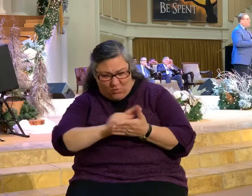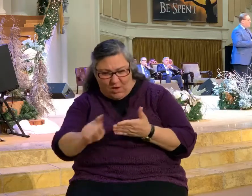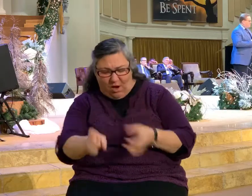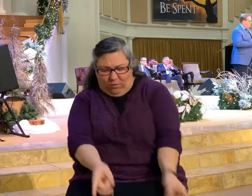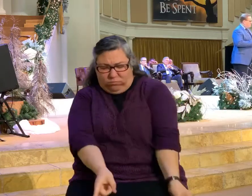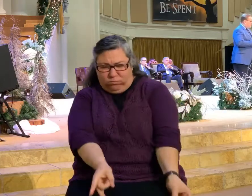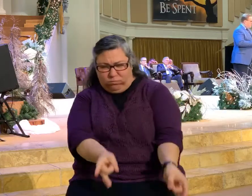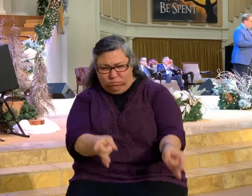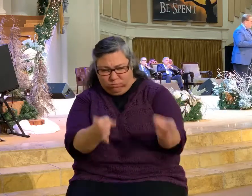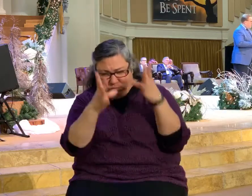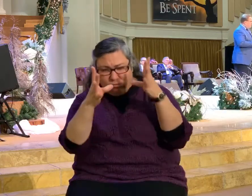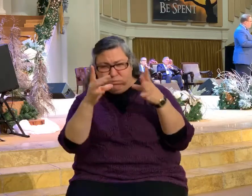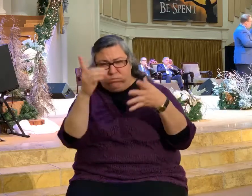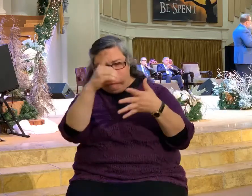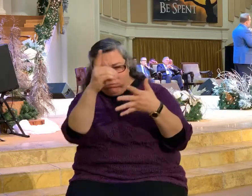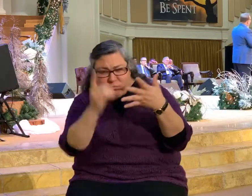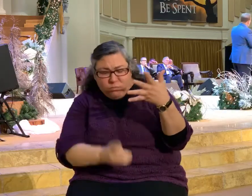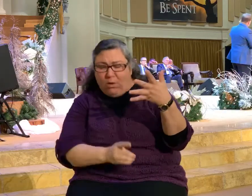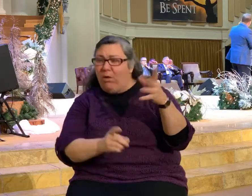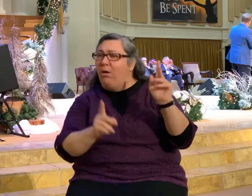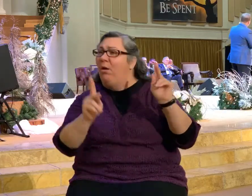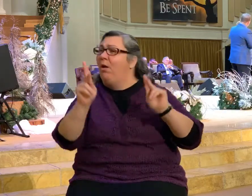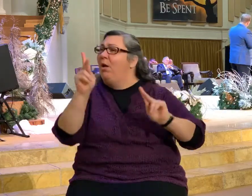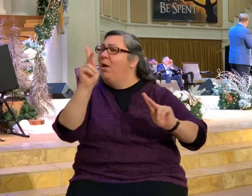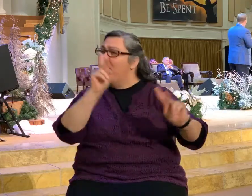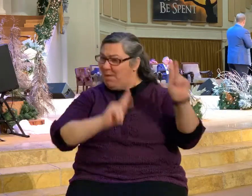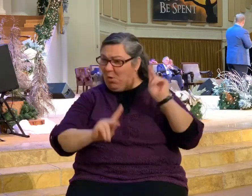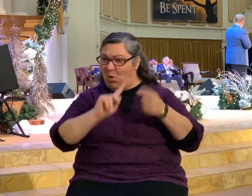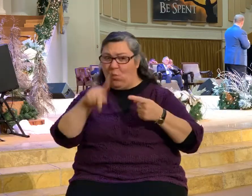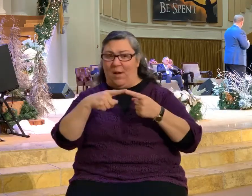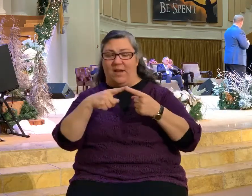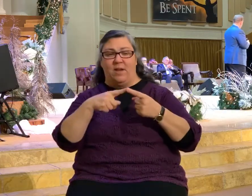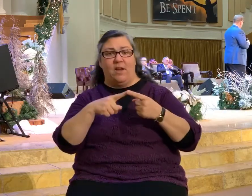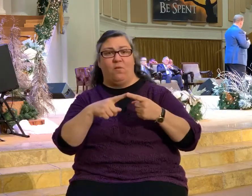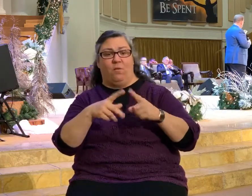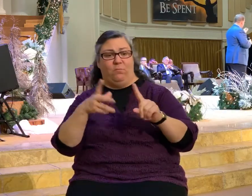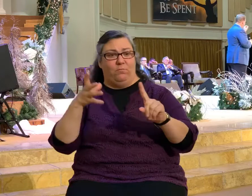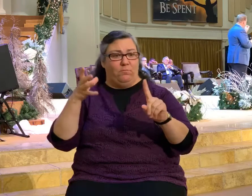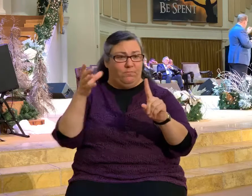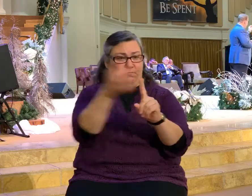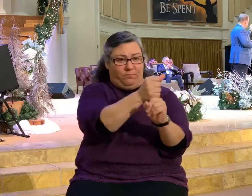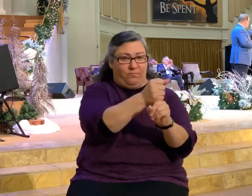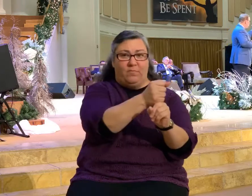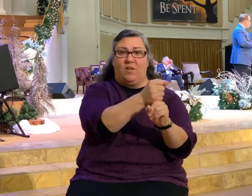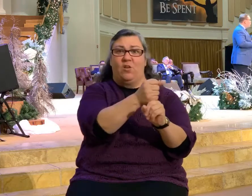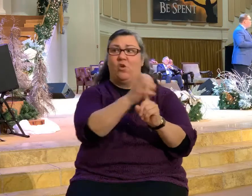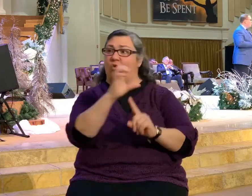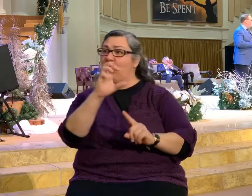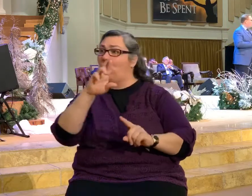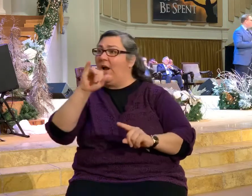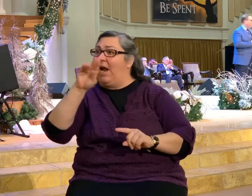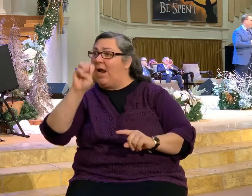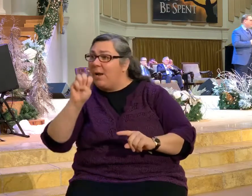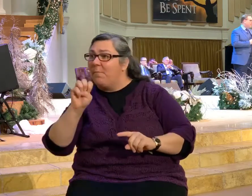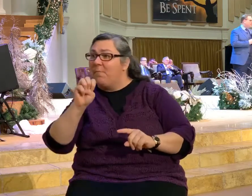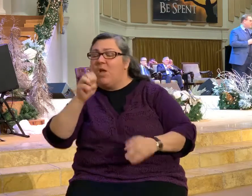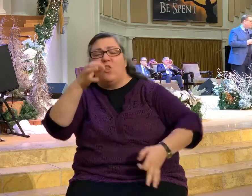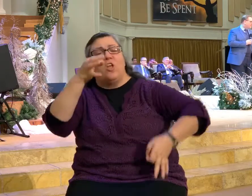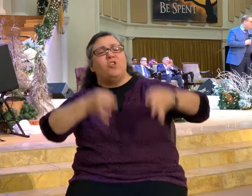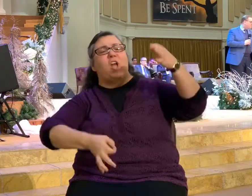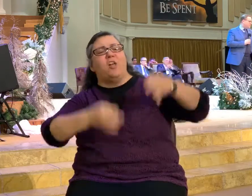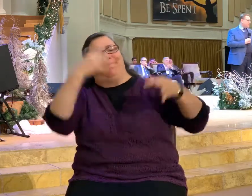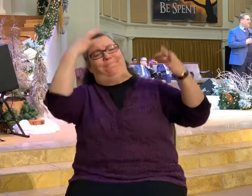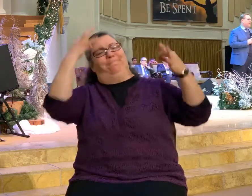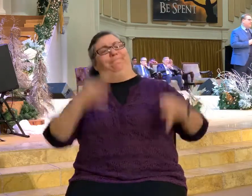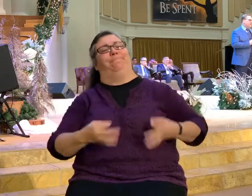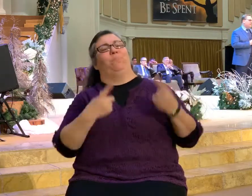detail of when people were convicted of crimes, the judges would rule what could be done to